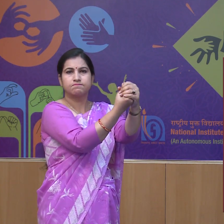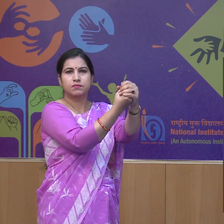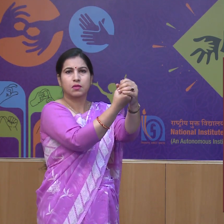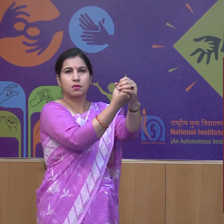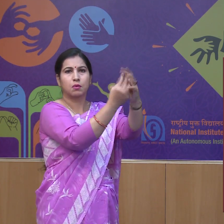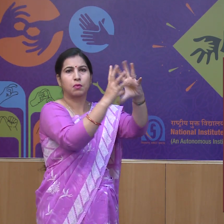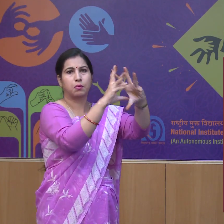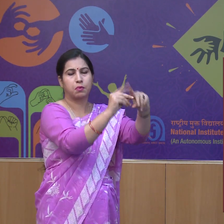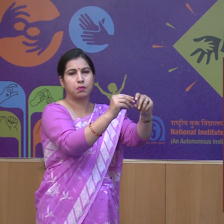vanished,